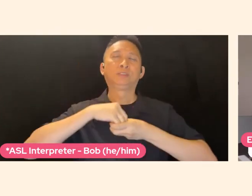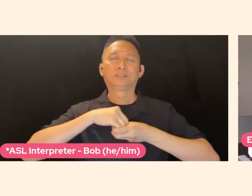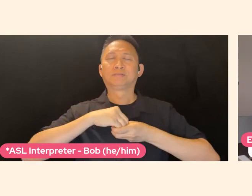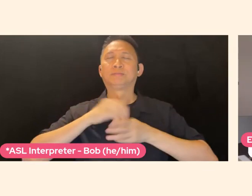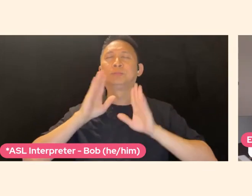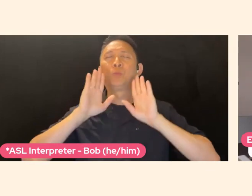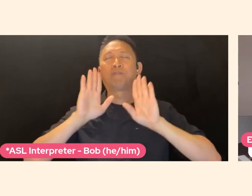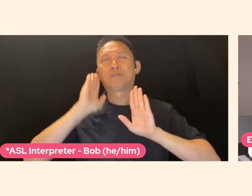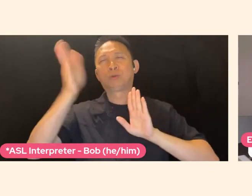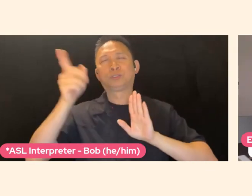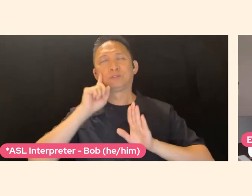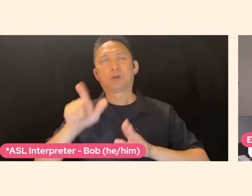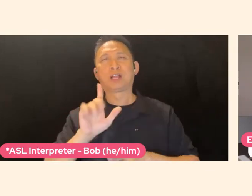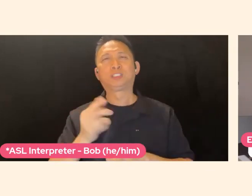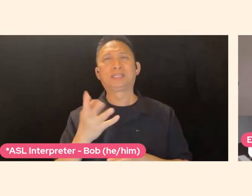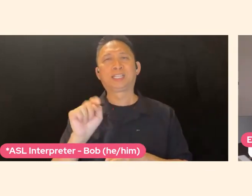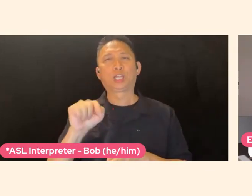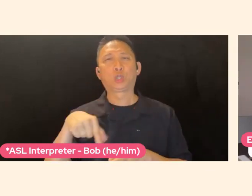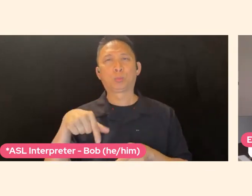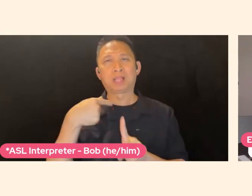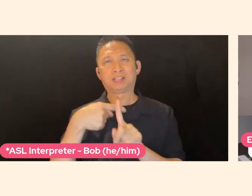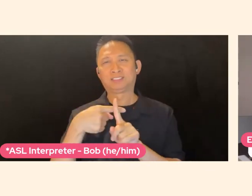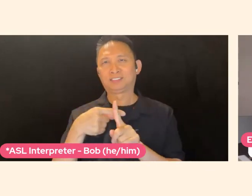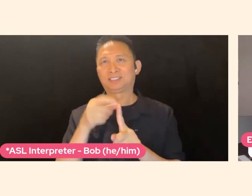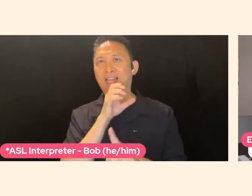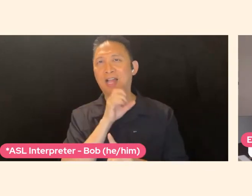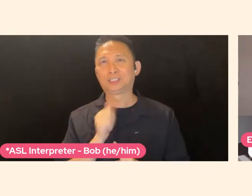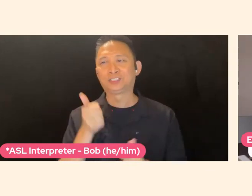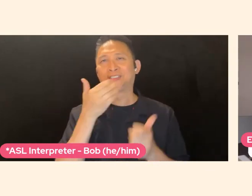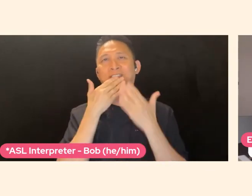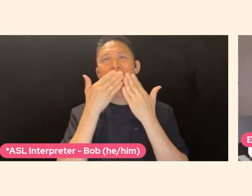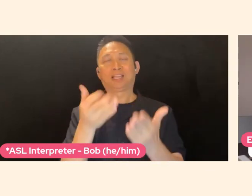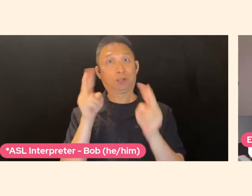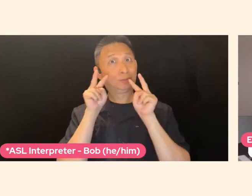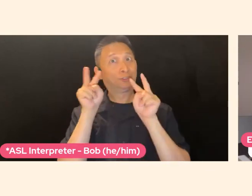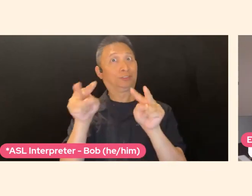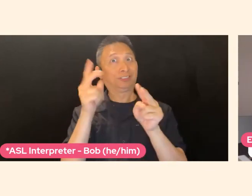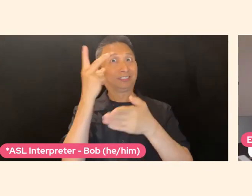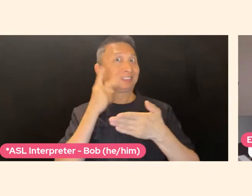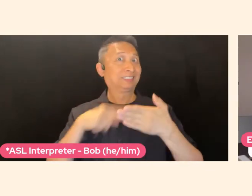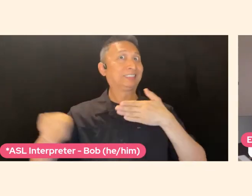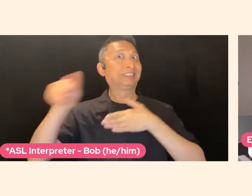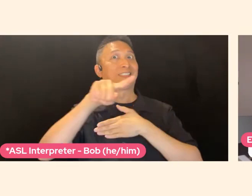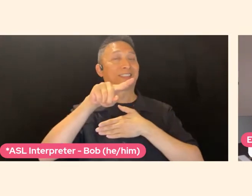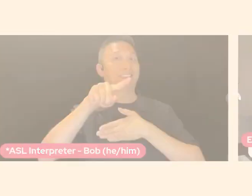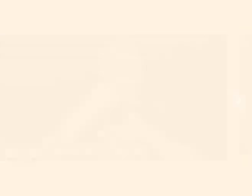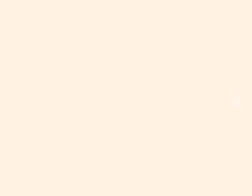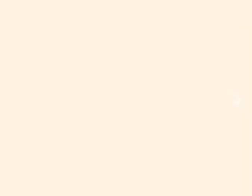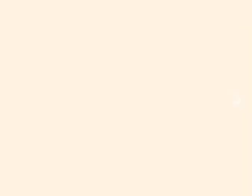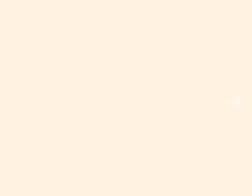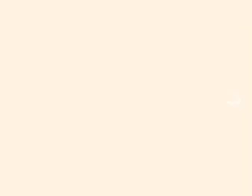LGBTQ+ elders. Thank you all, and we look forward to seeing you next week.